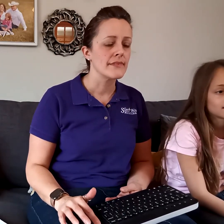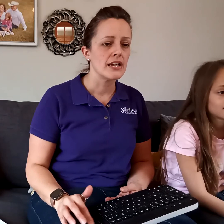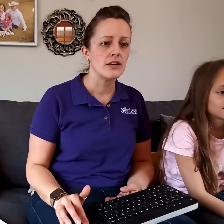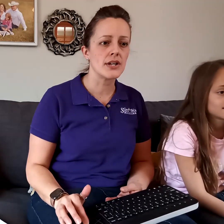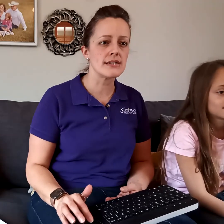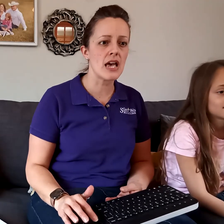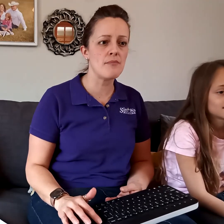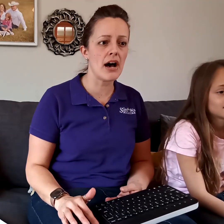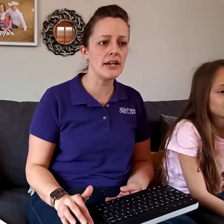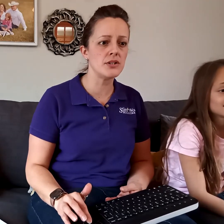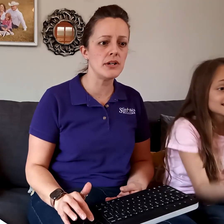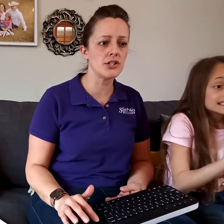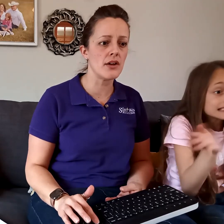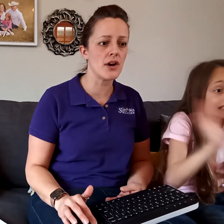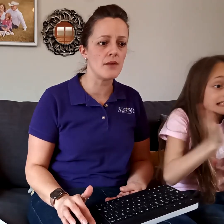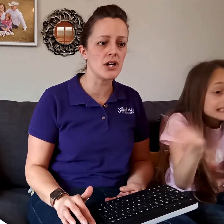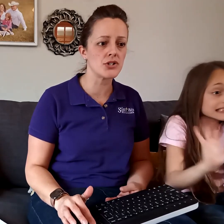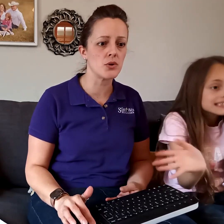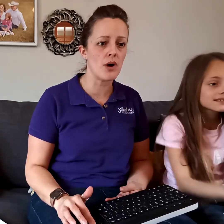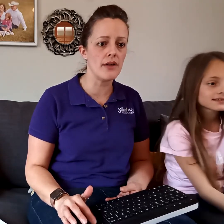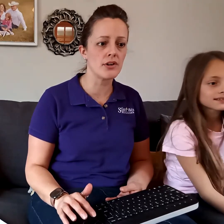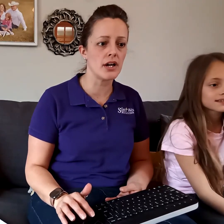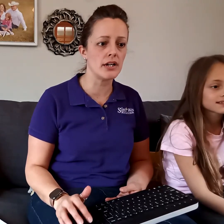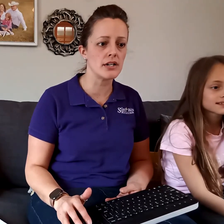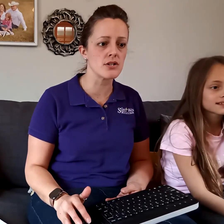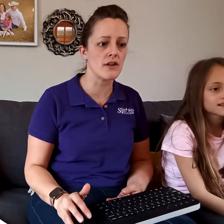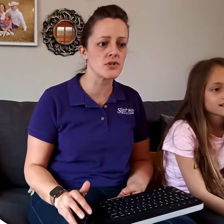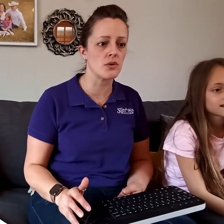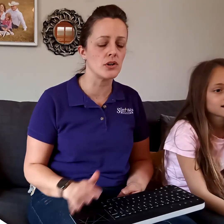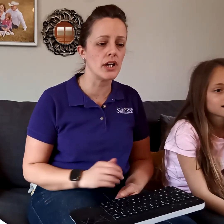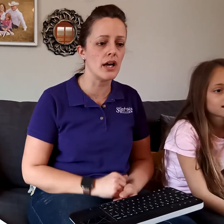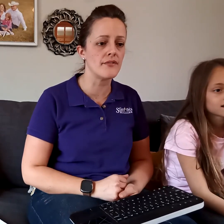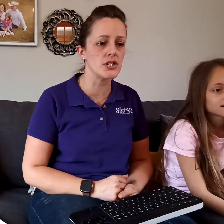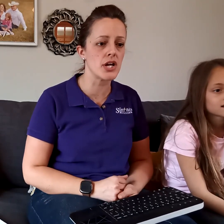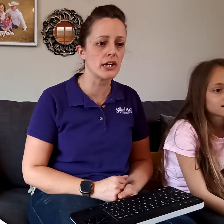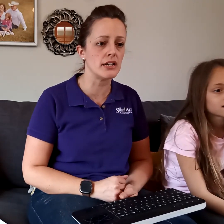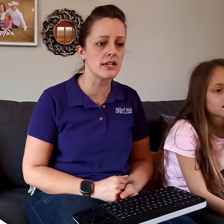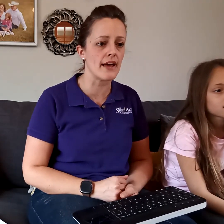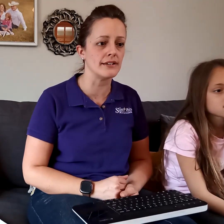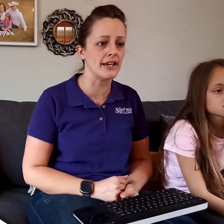You can say bye to each other. I'm not sure why they're cutting us off so early. I'll have to check into that later.